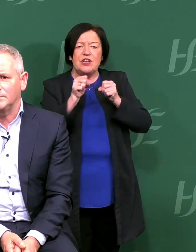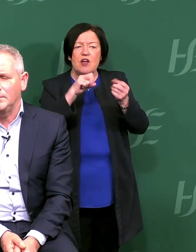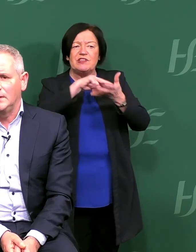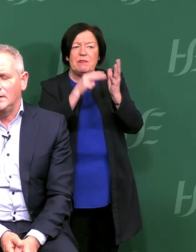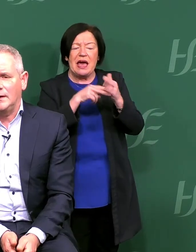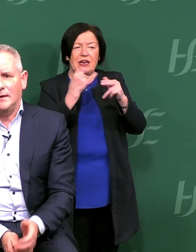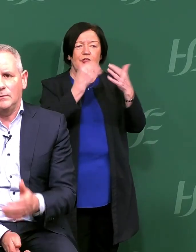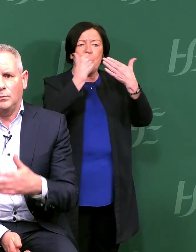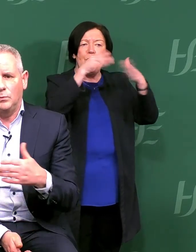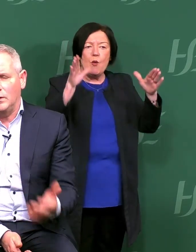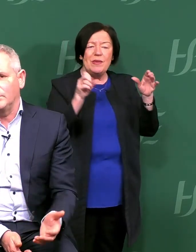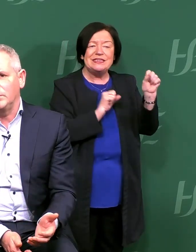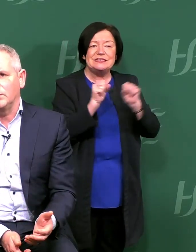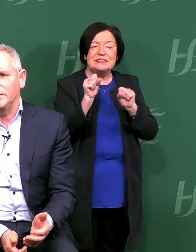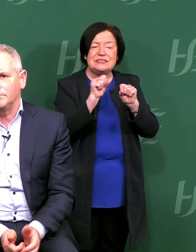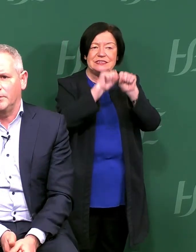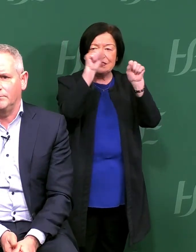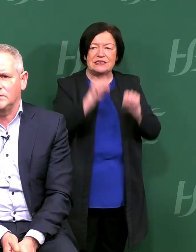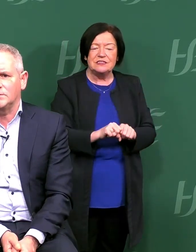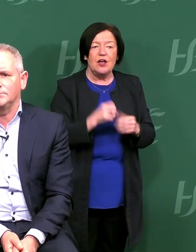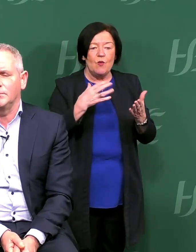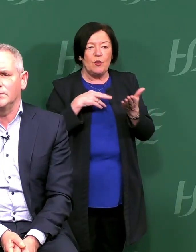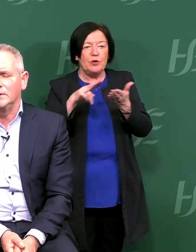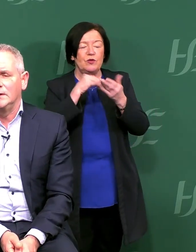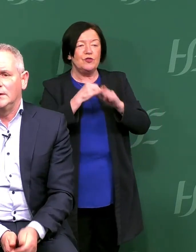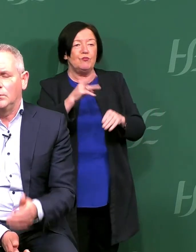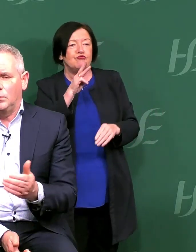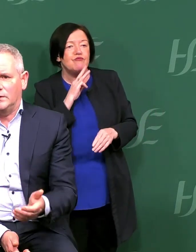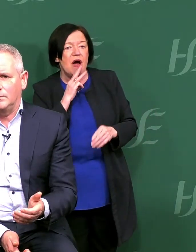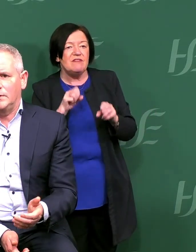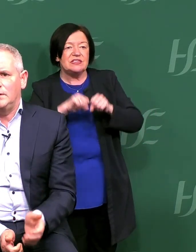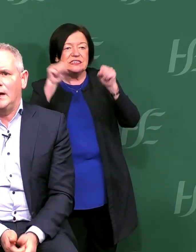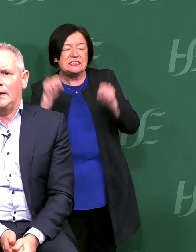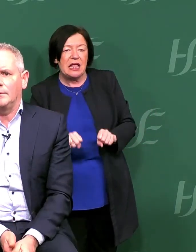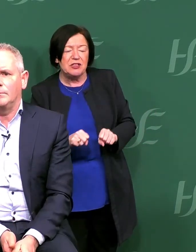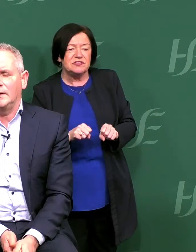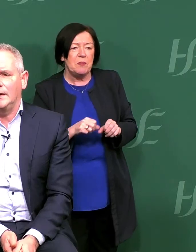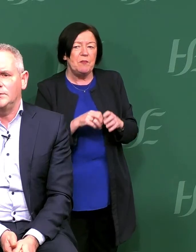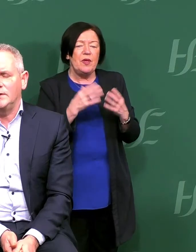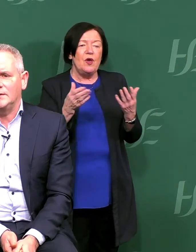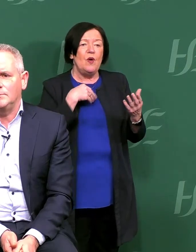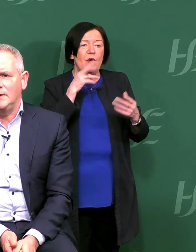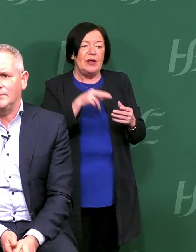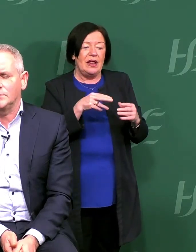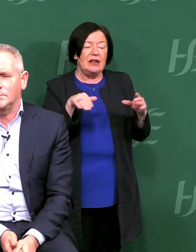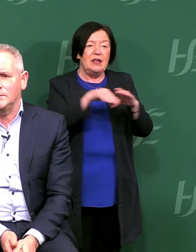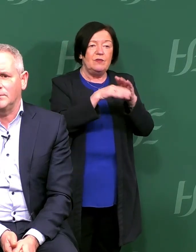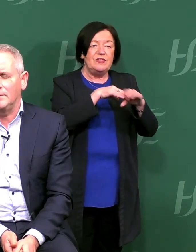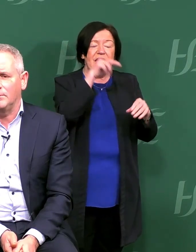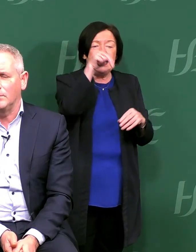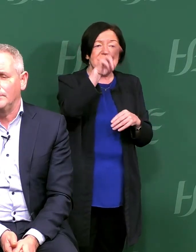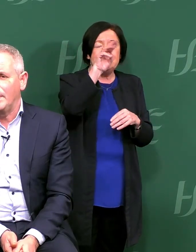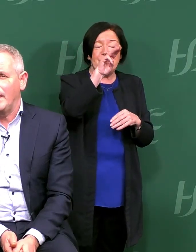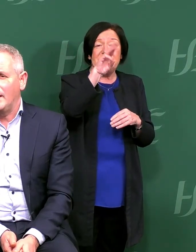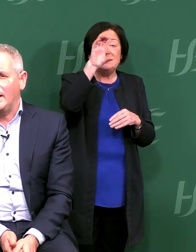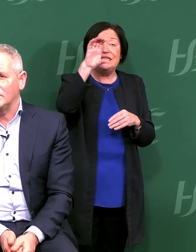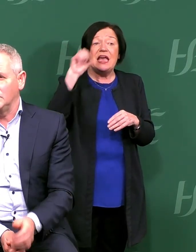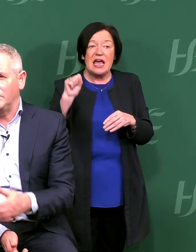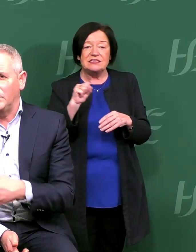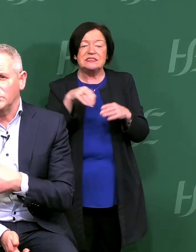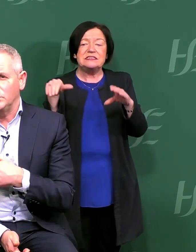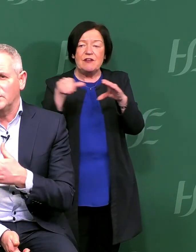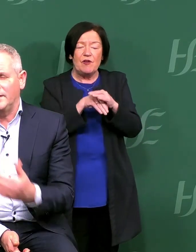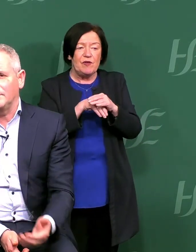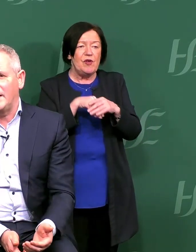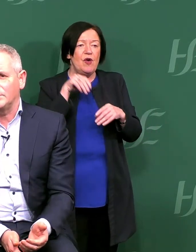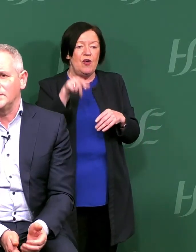public system. What can we utilise the private system for? What can we engage the NTPF specifically for? Some